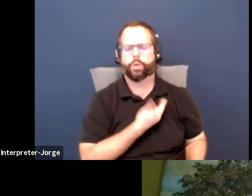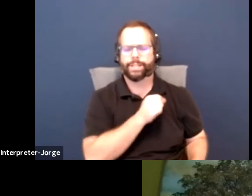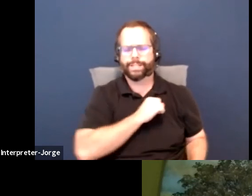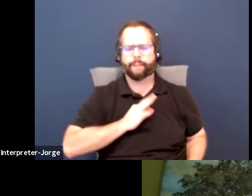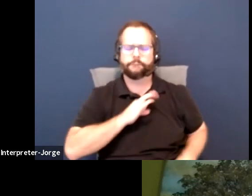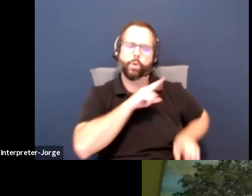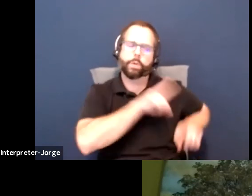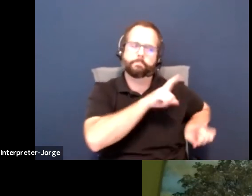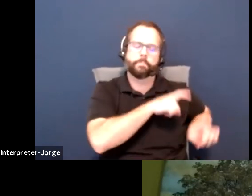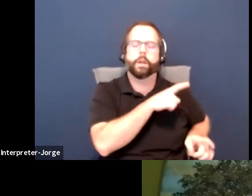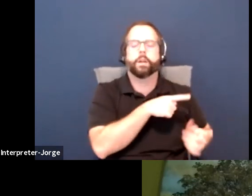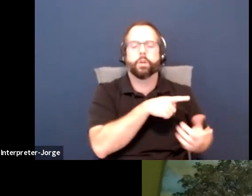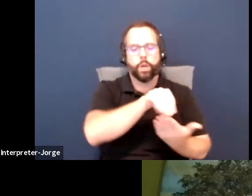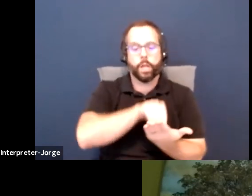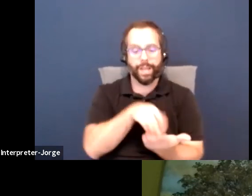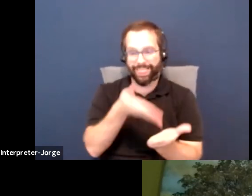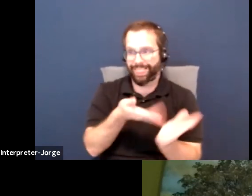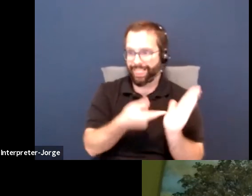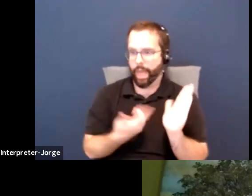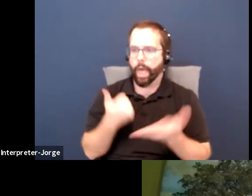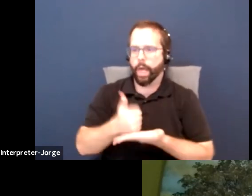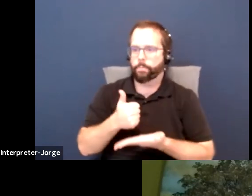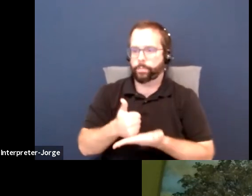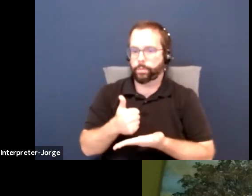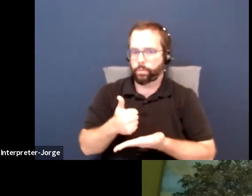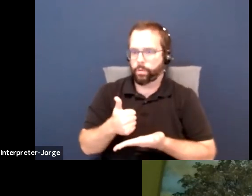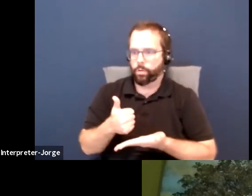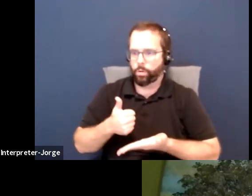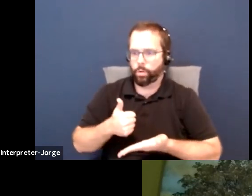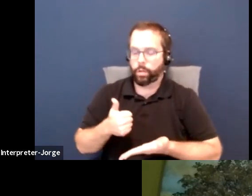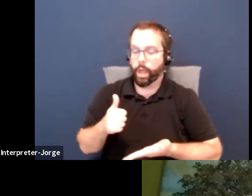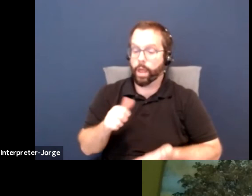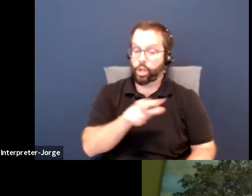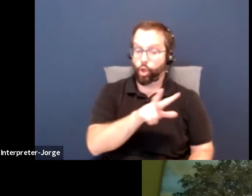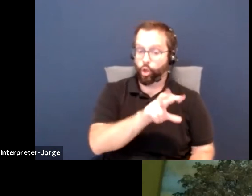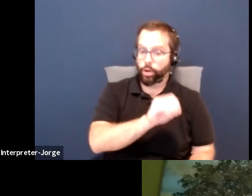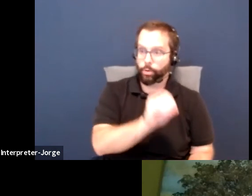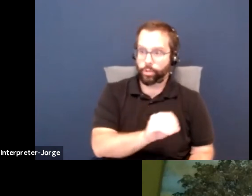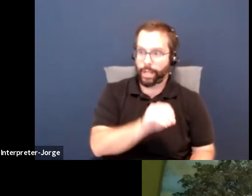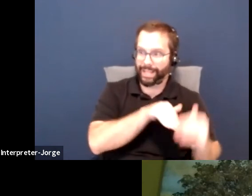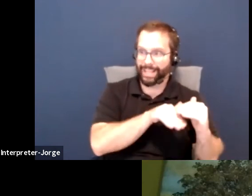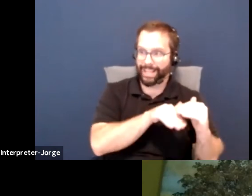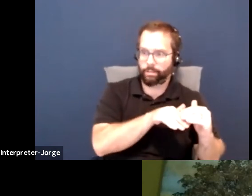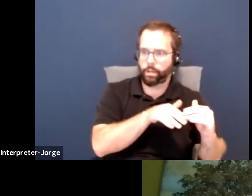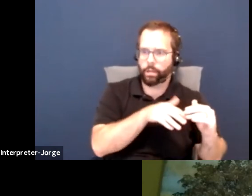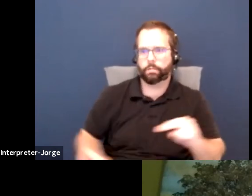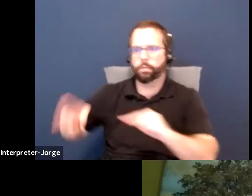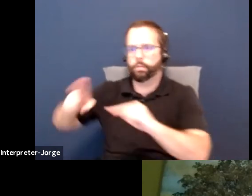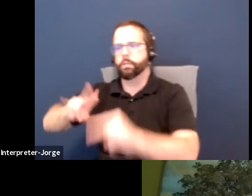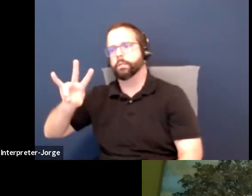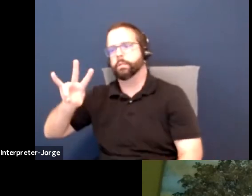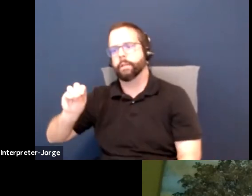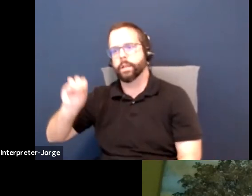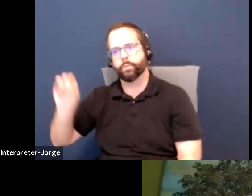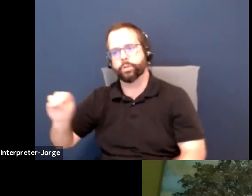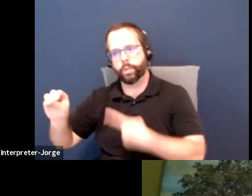to increase that accessibility from 30 to 70% was a direct result of that, and is a